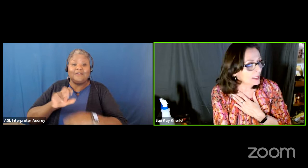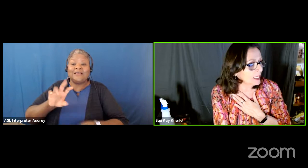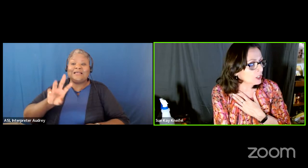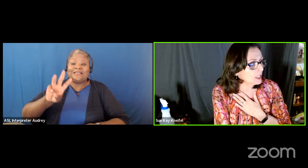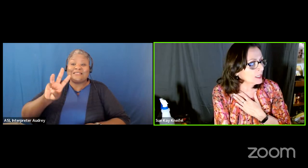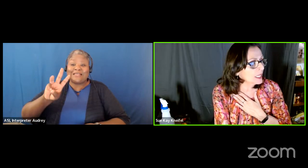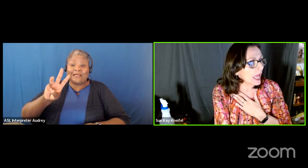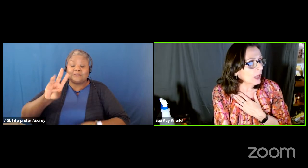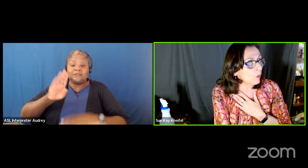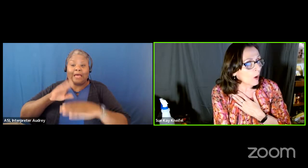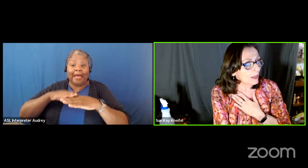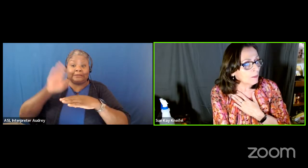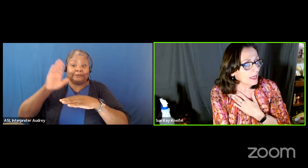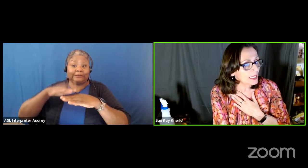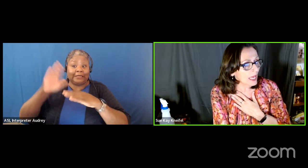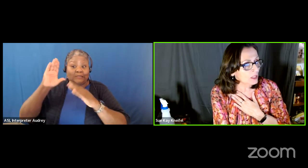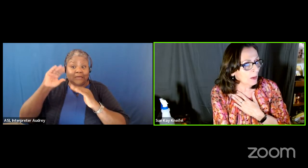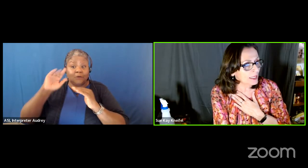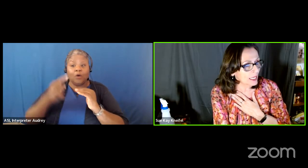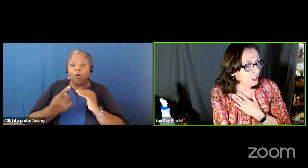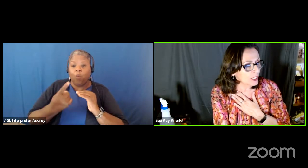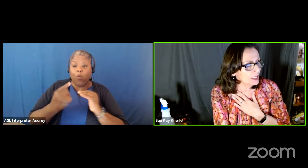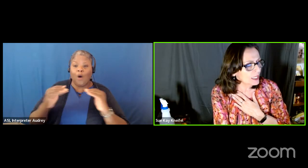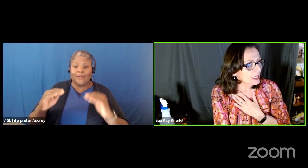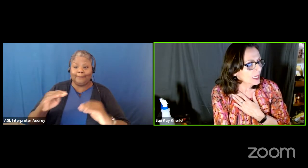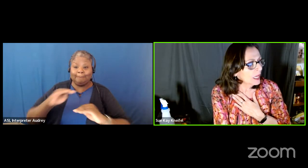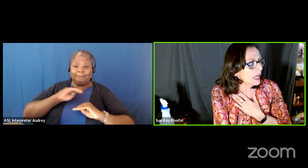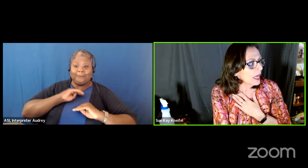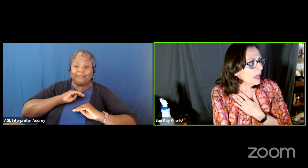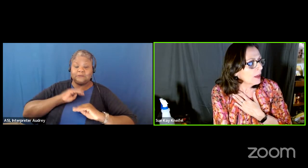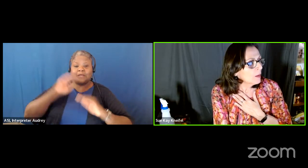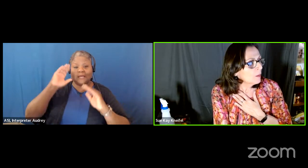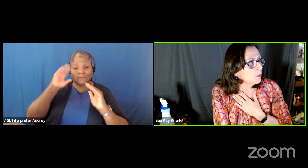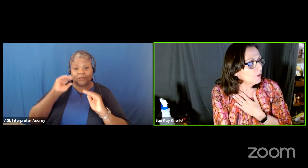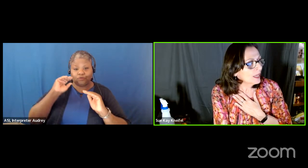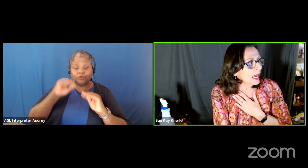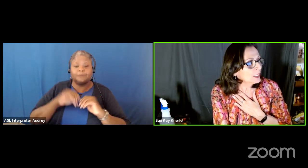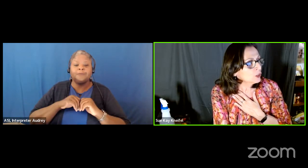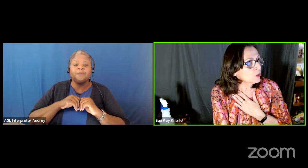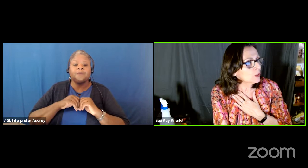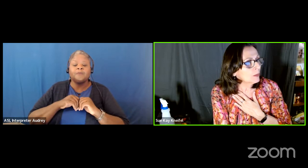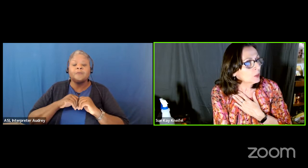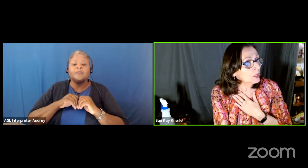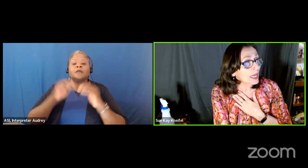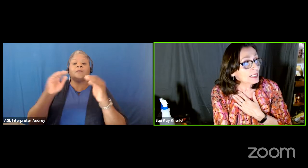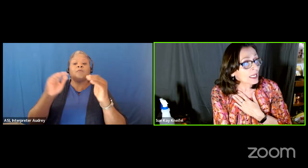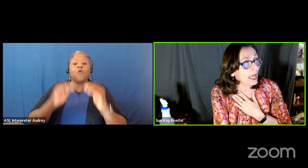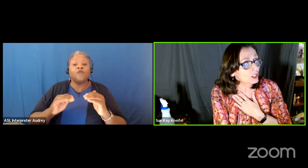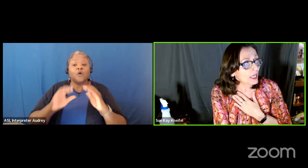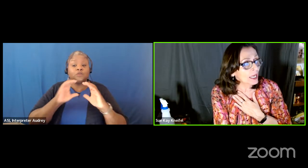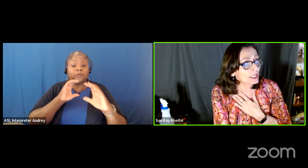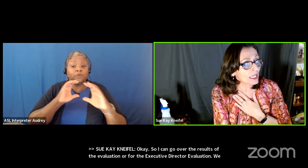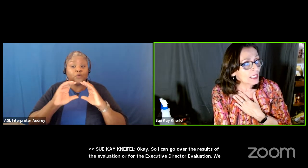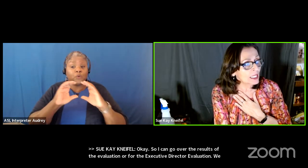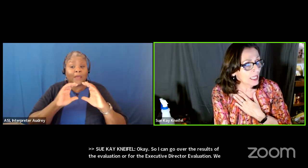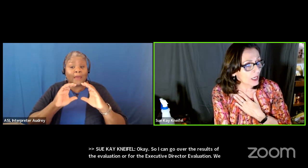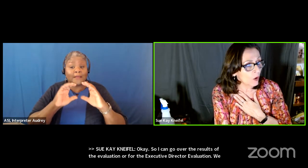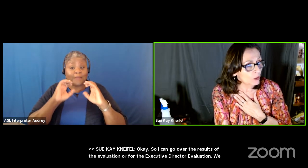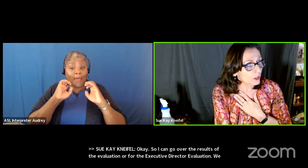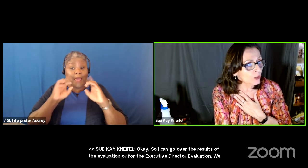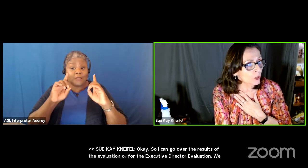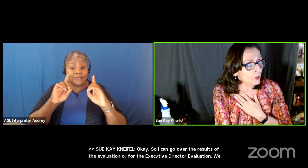exceeds expectations and 1 meets expectations. Moving on to communicates and educates